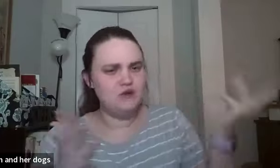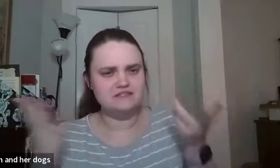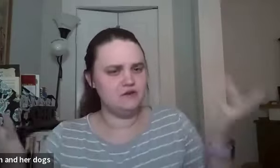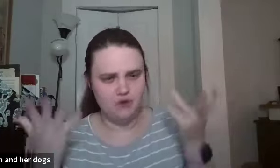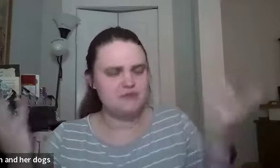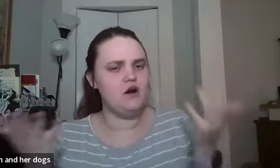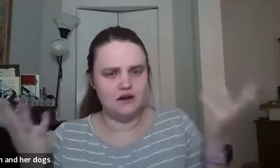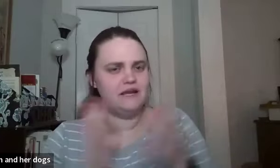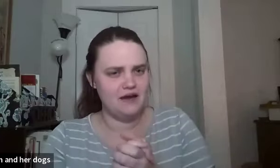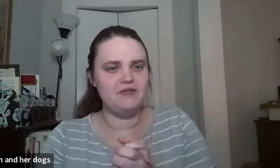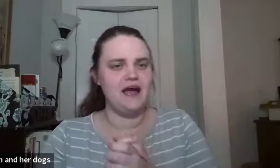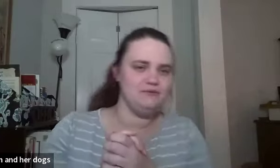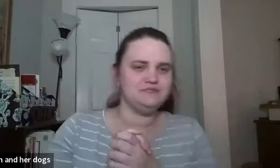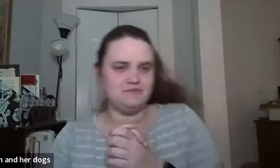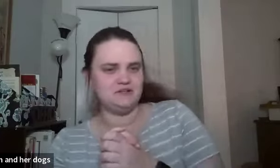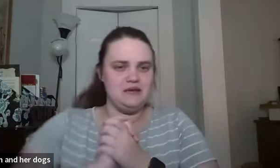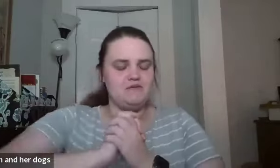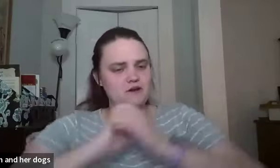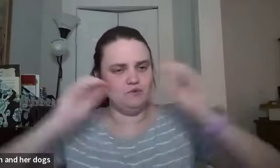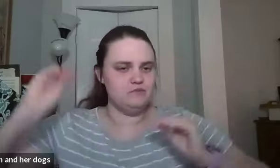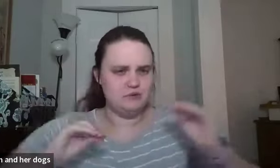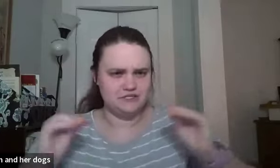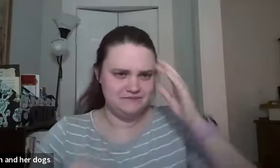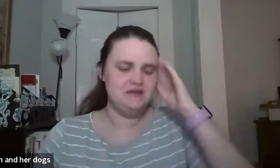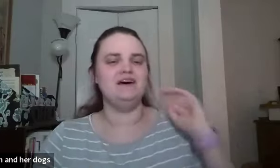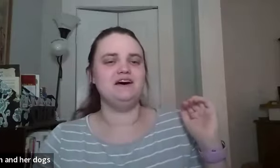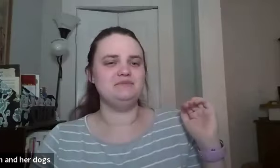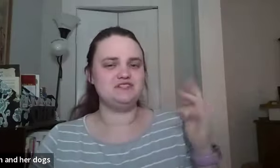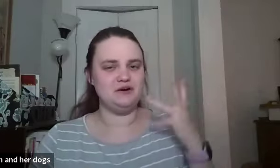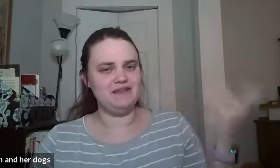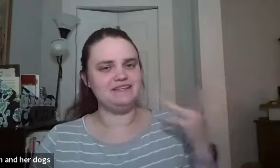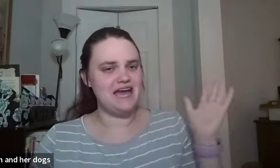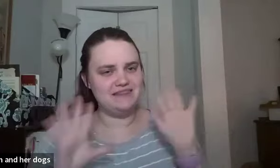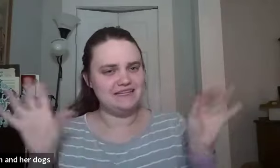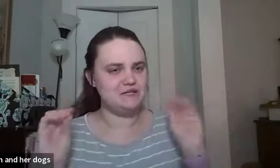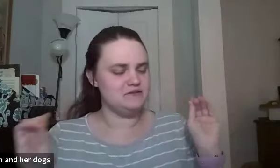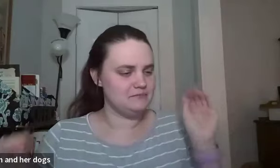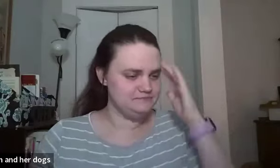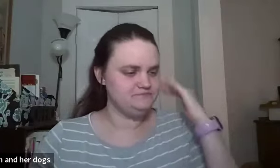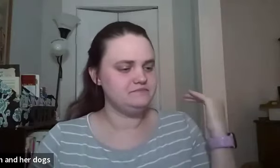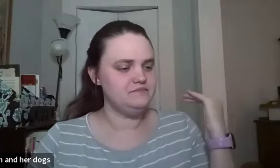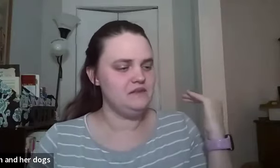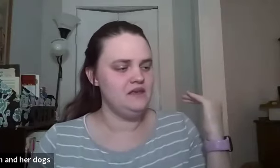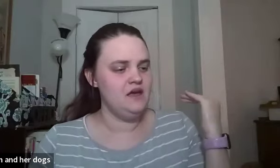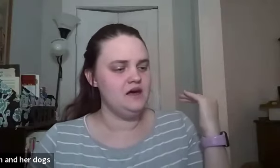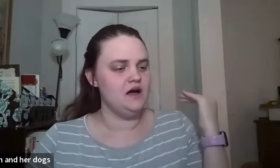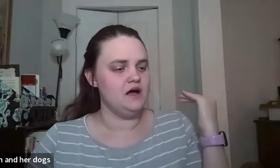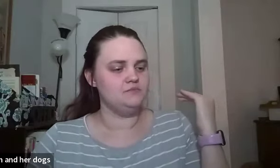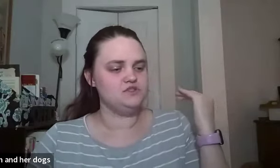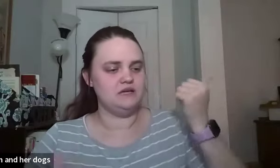guys have probably caught on by now that I typically am a very movable person. So I like to add things here and there. So again,